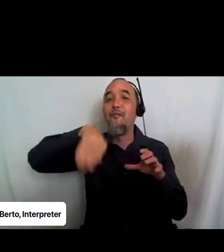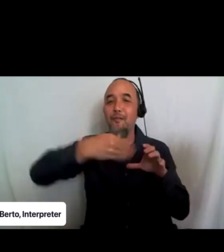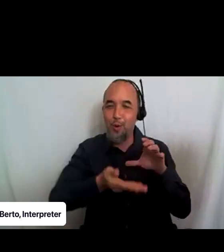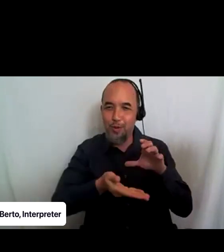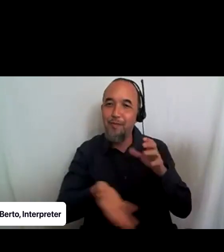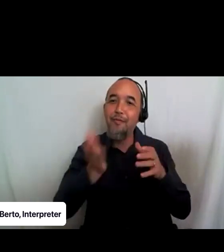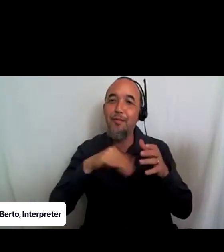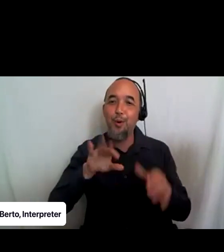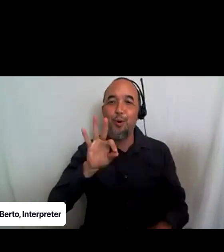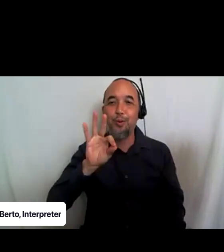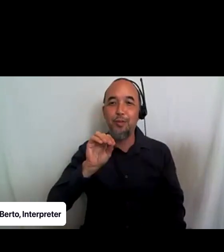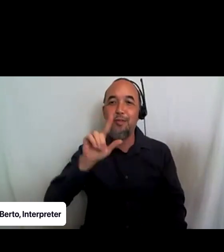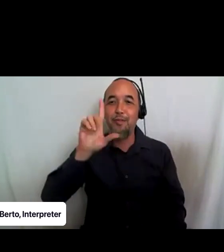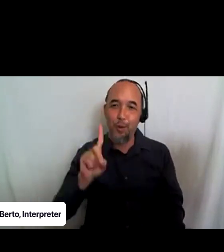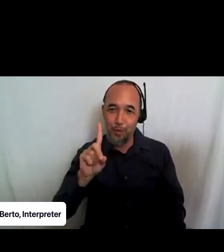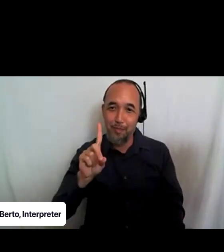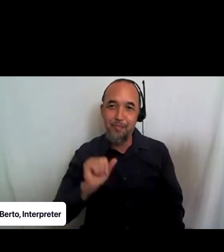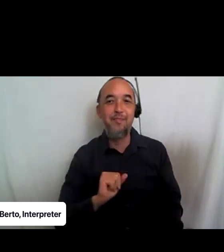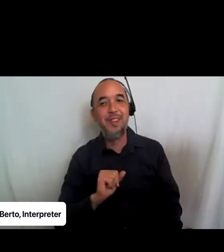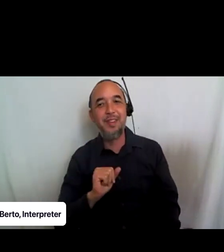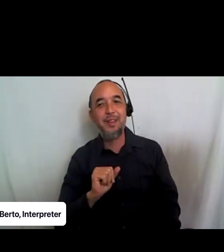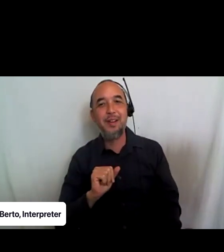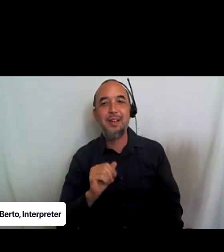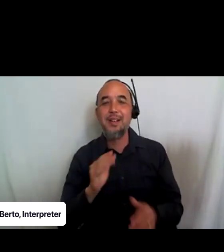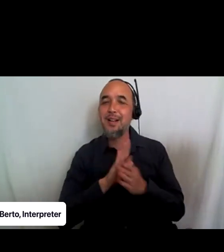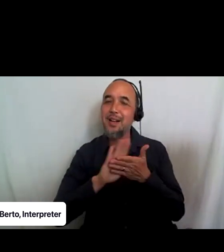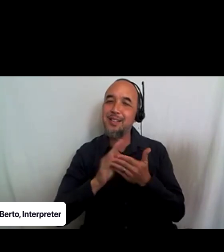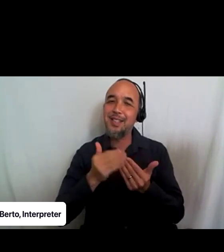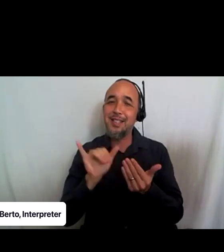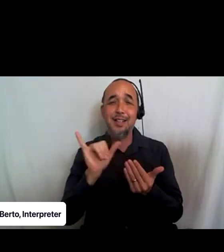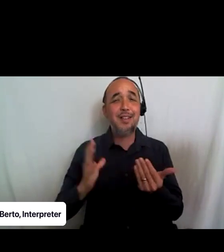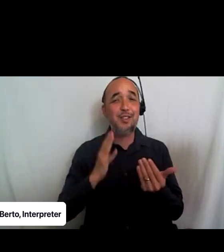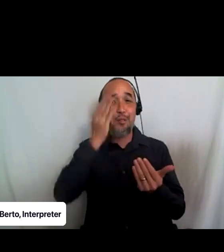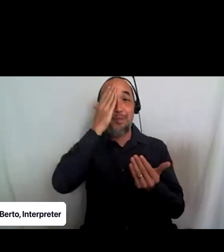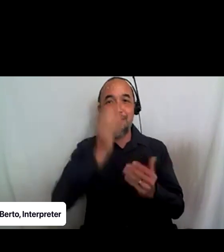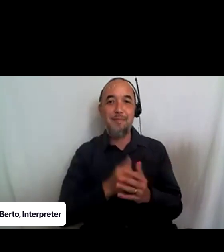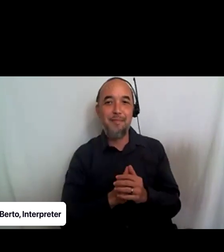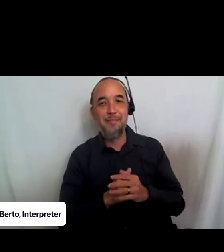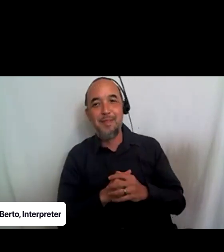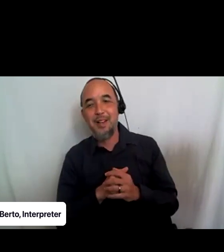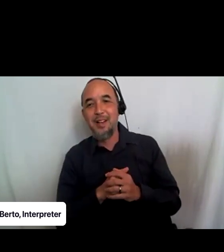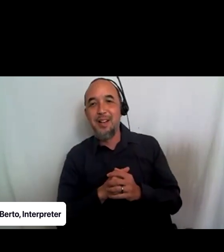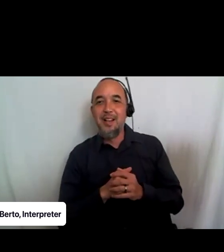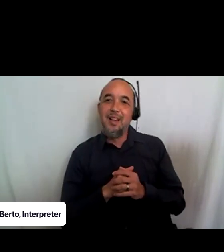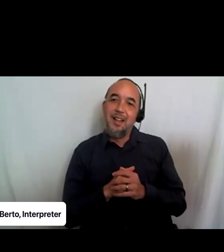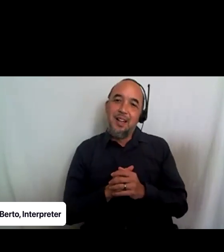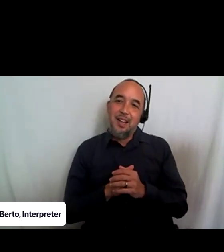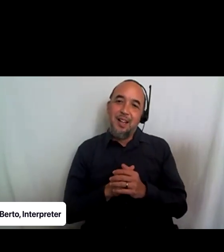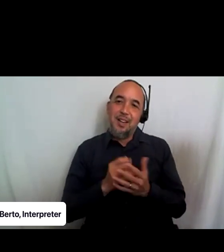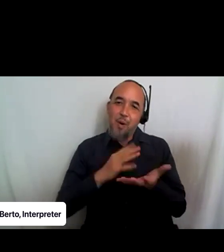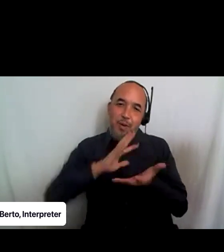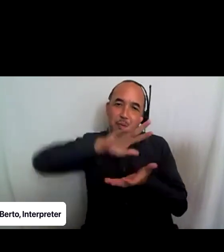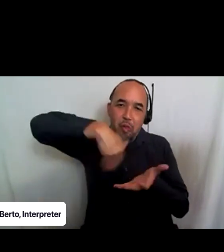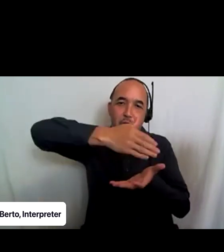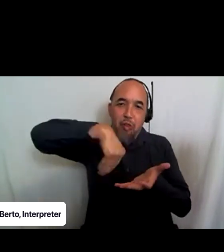easy, like the gentleman pirate. Um, and you want to coat, make sure all your pasta is nicely coated.